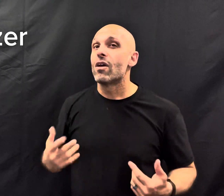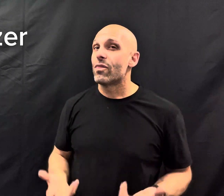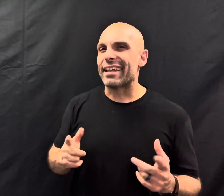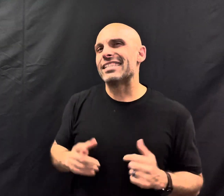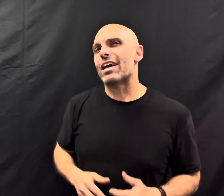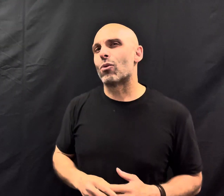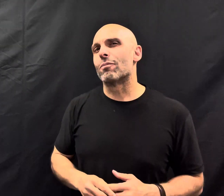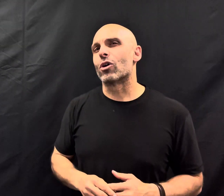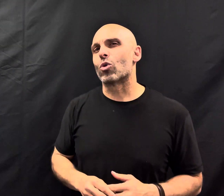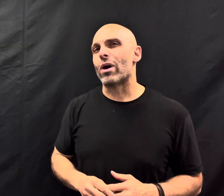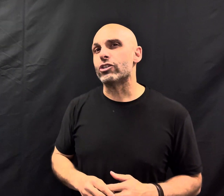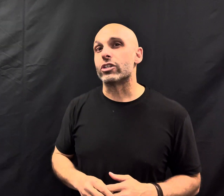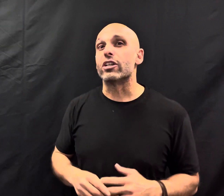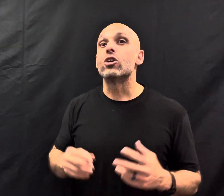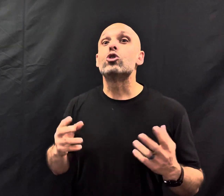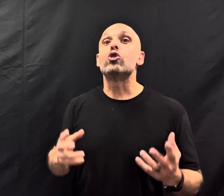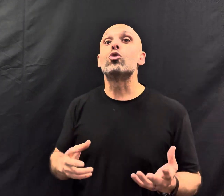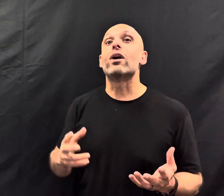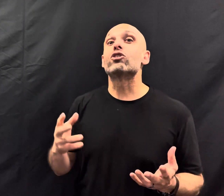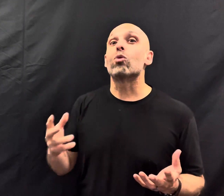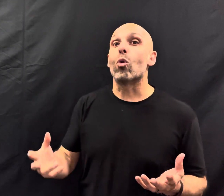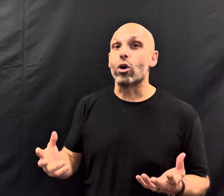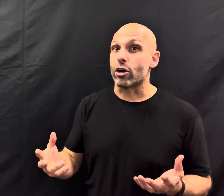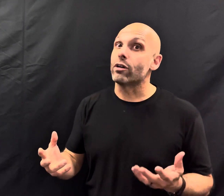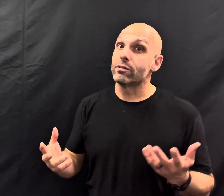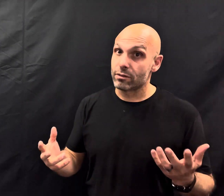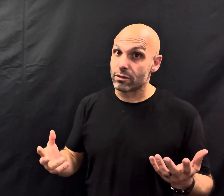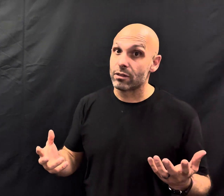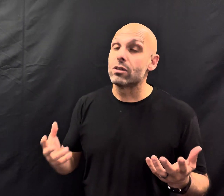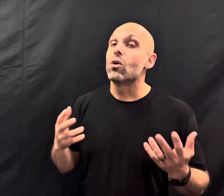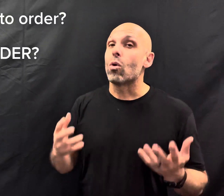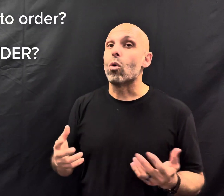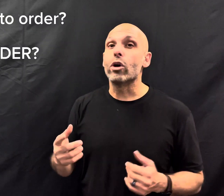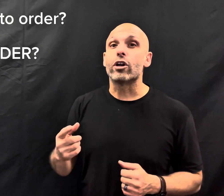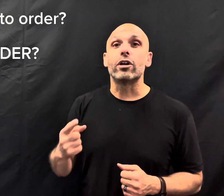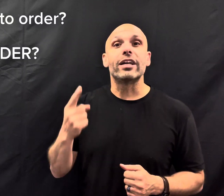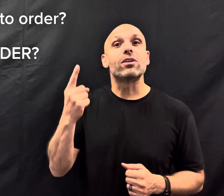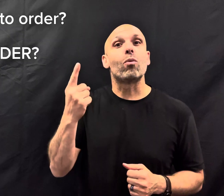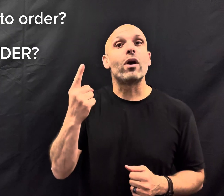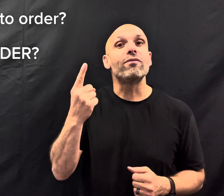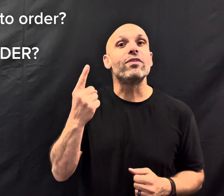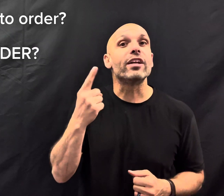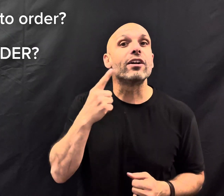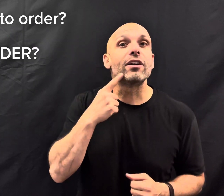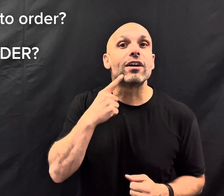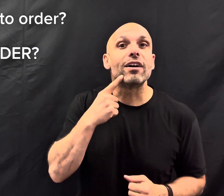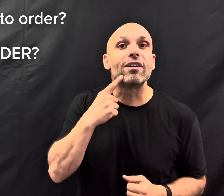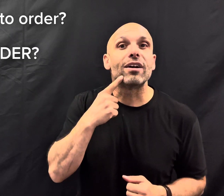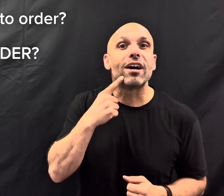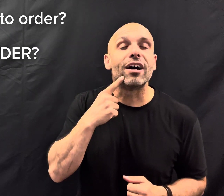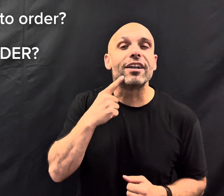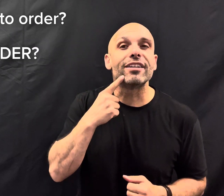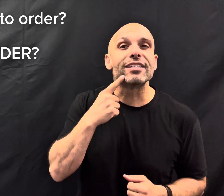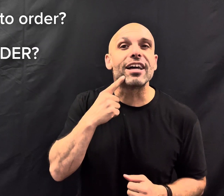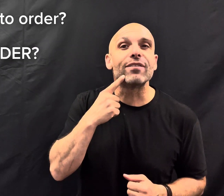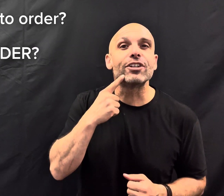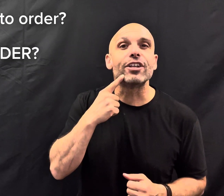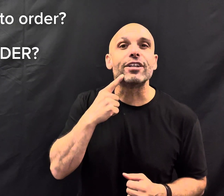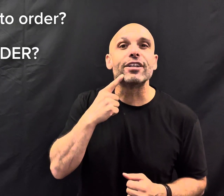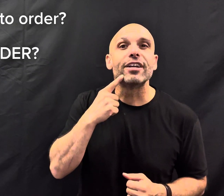And let's add one more question. Do you want to order? Order is a one finger on the side of your chin, and